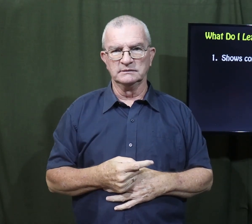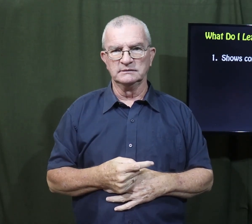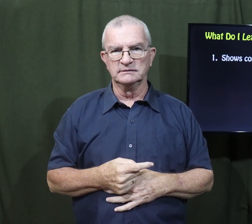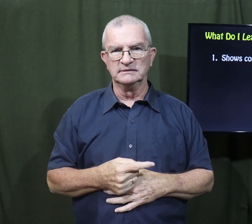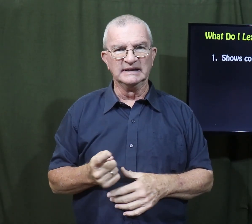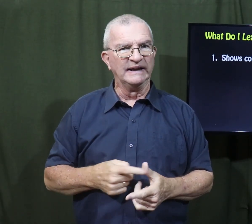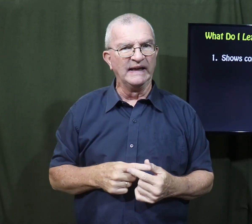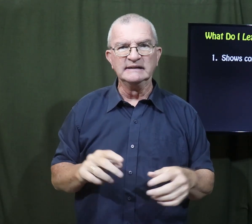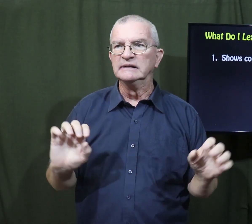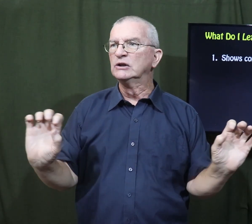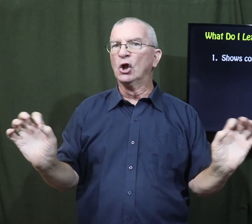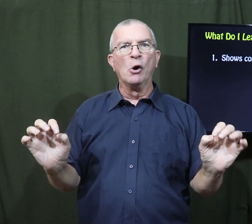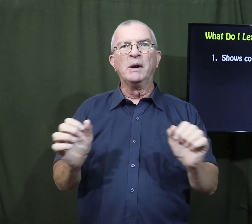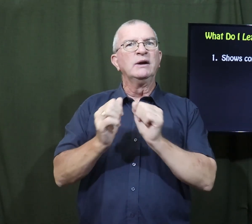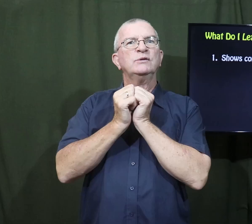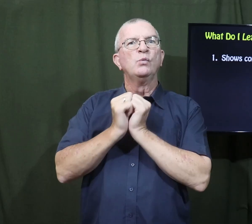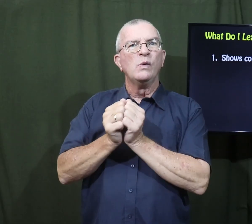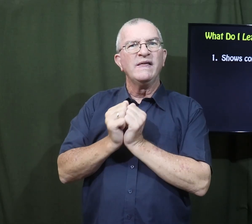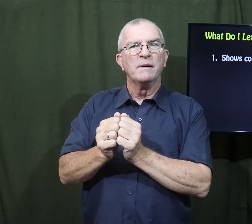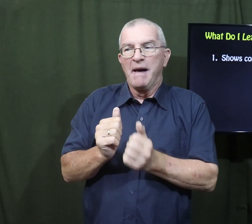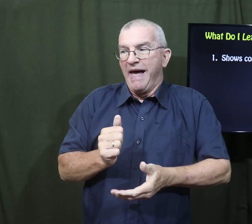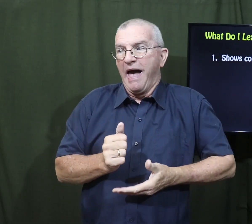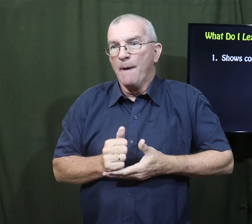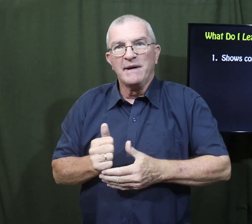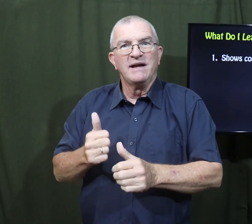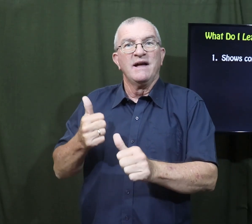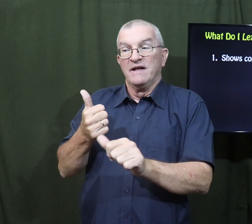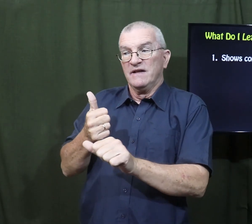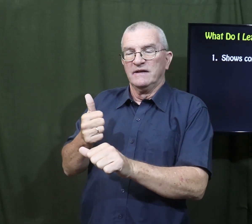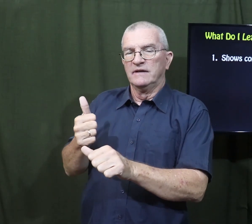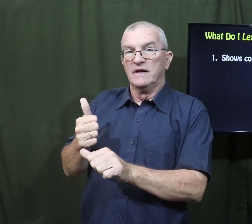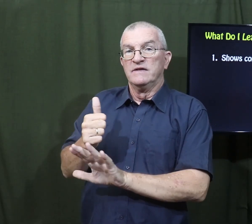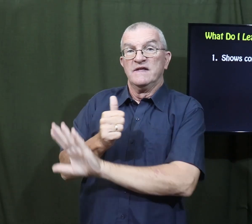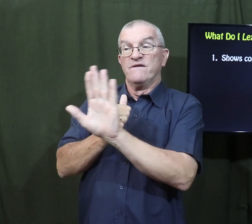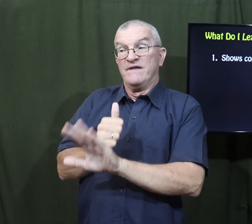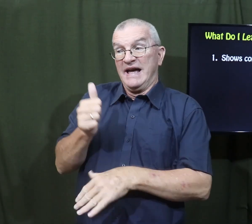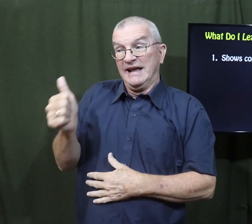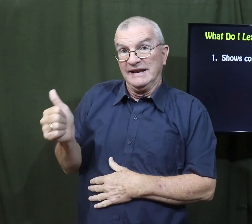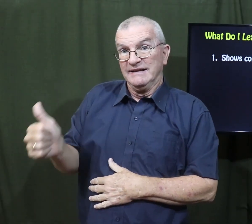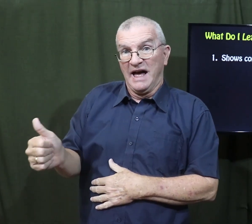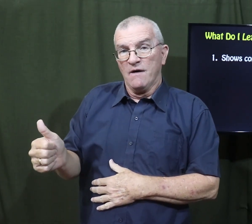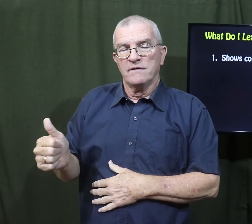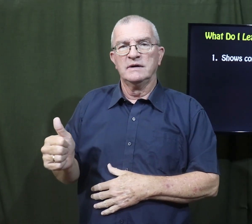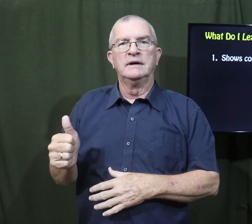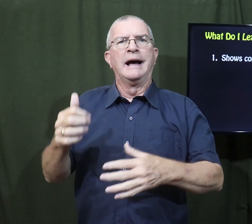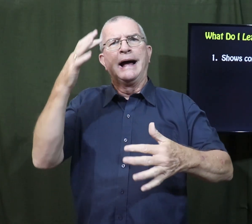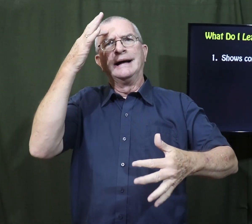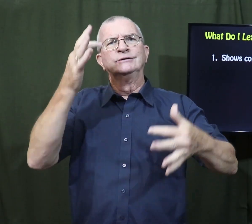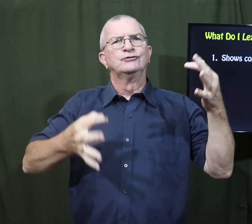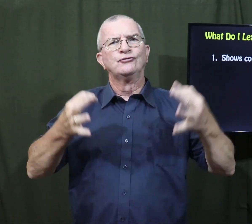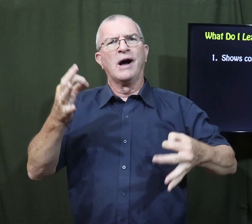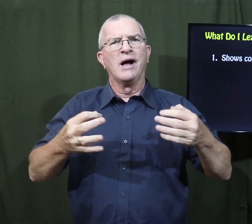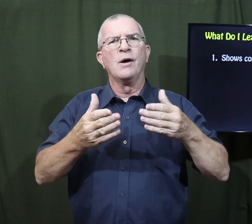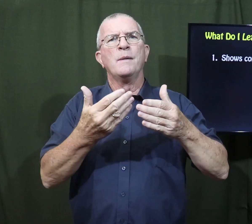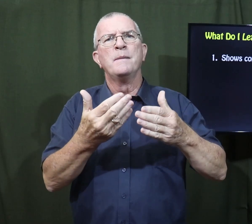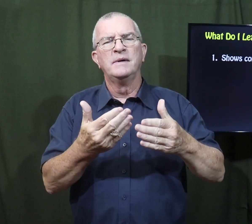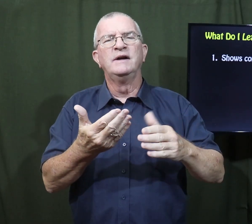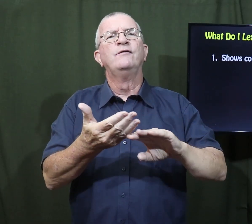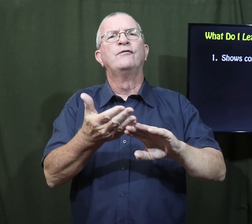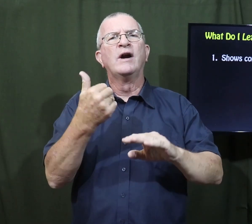They left him alone. There was no one with him to help him, to defend him. At the trial,